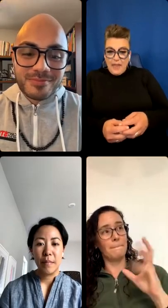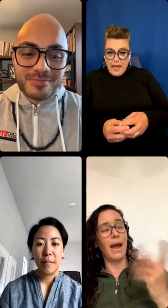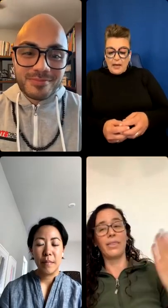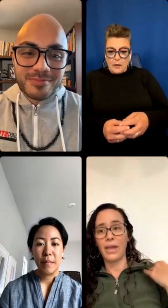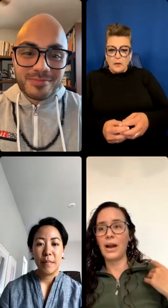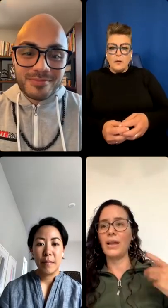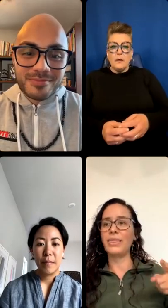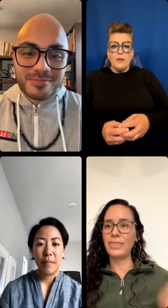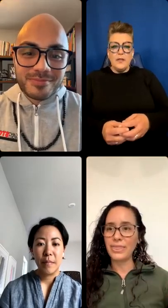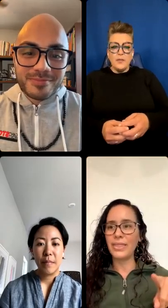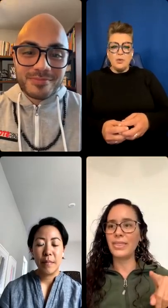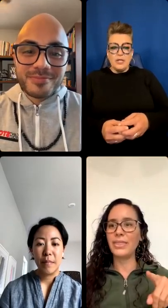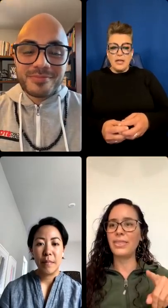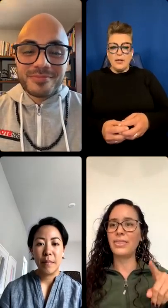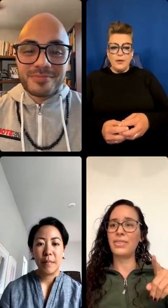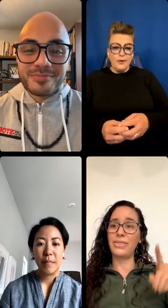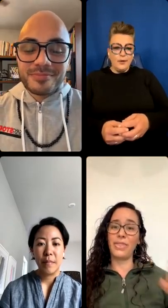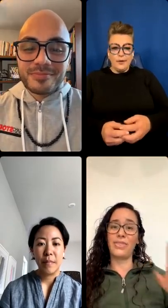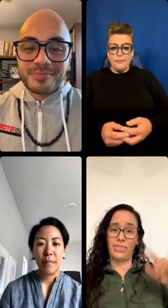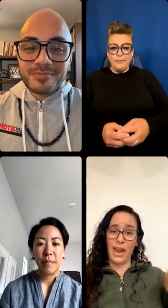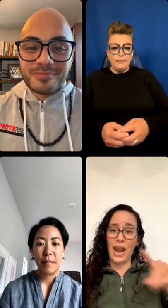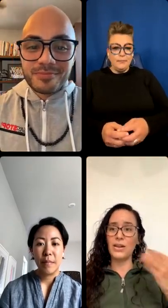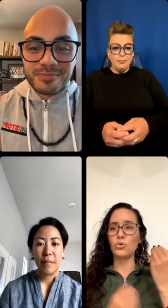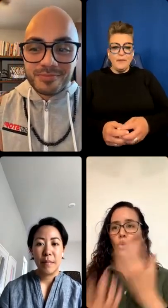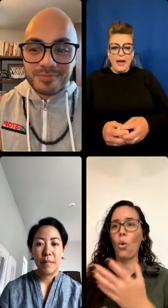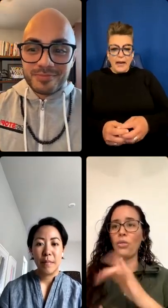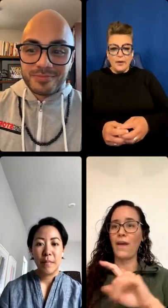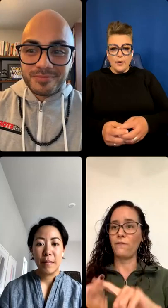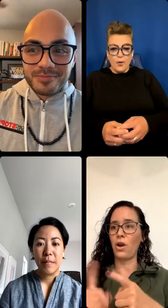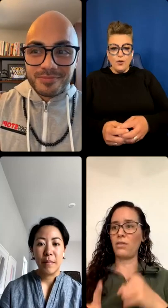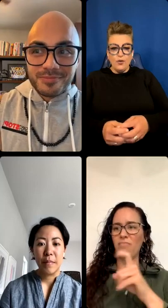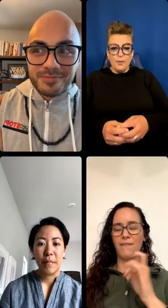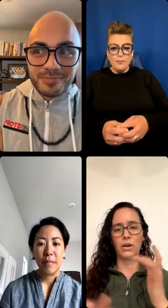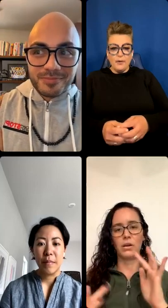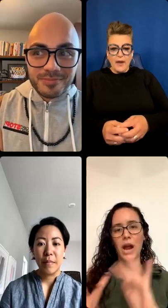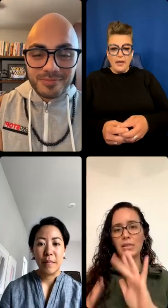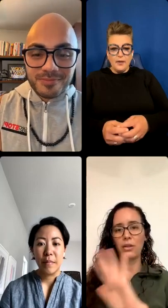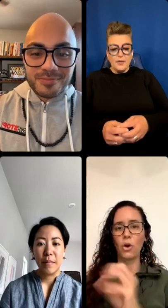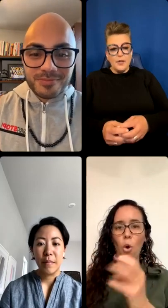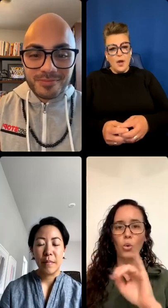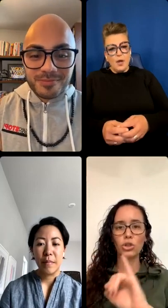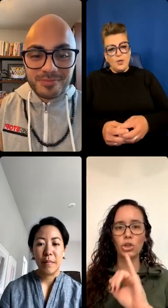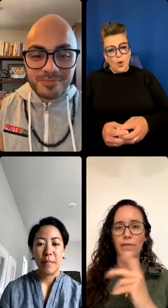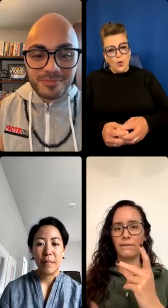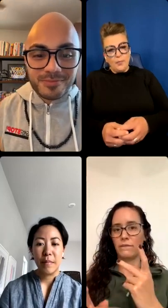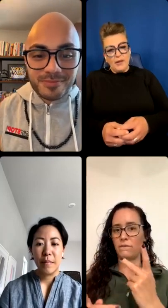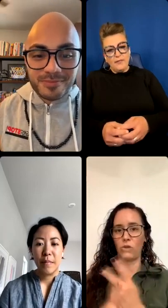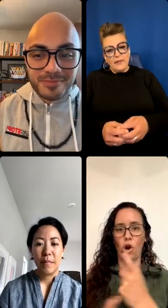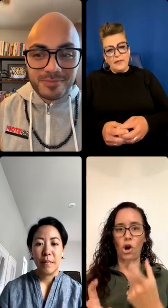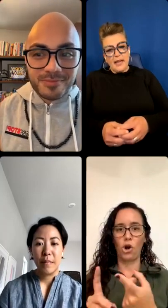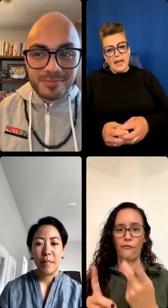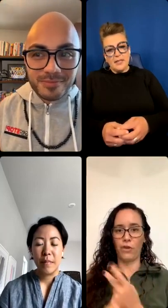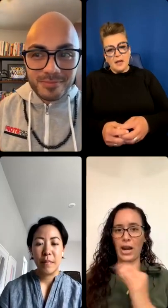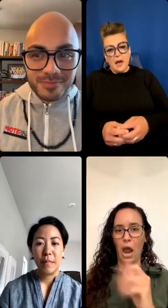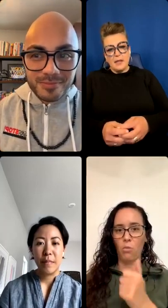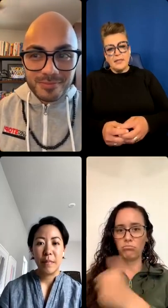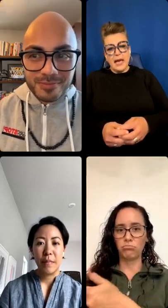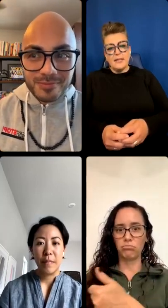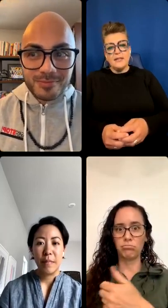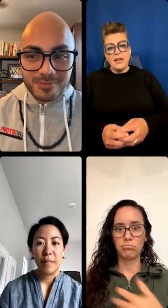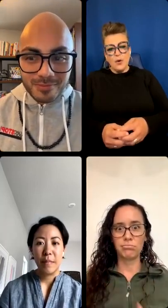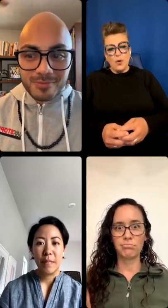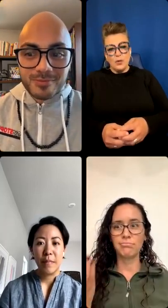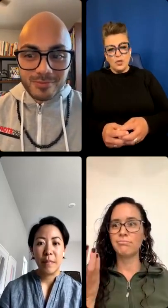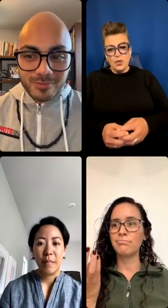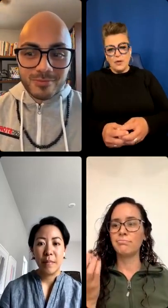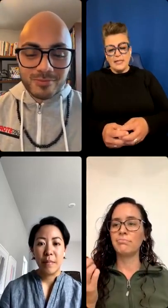back then, this particular provider or group of providers told my friend that they had to